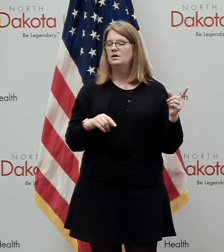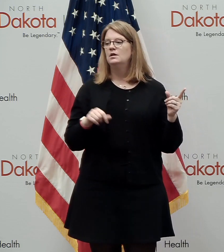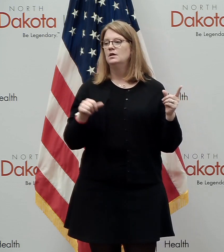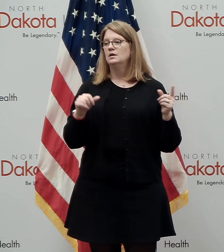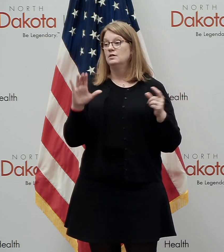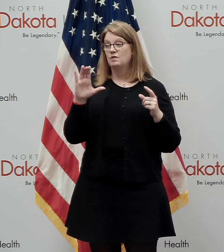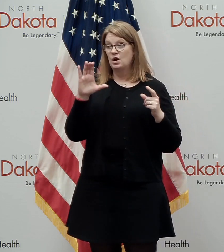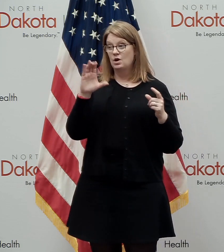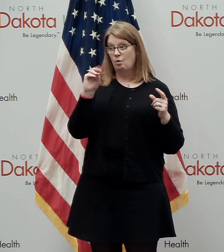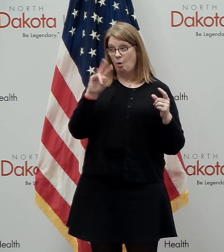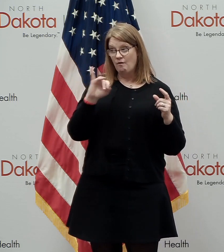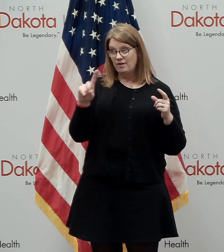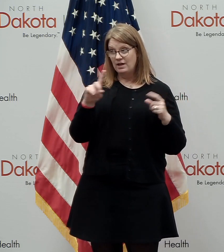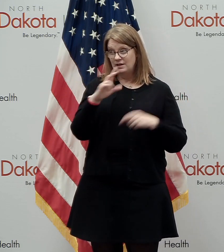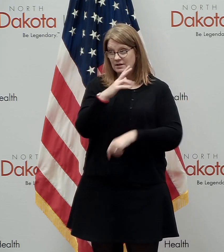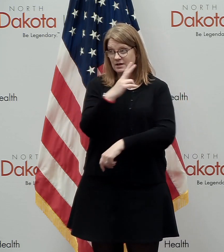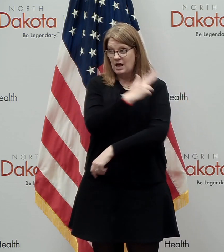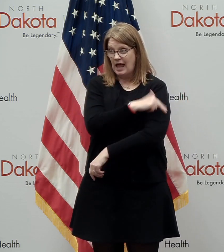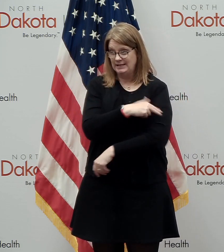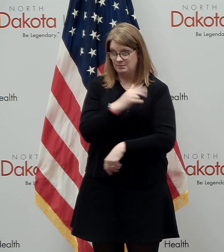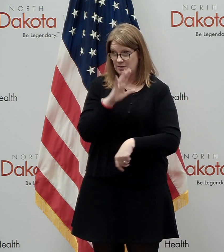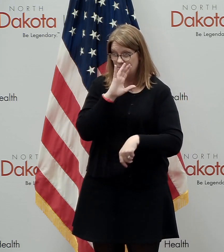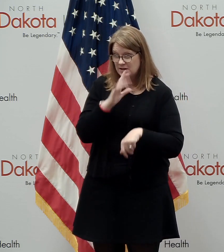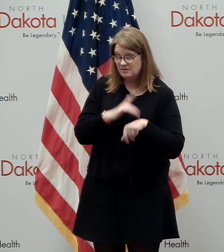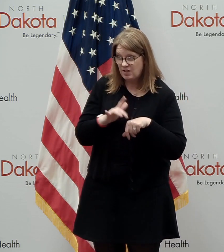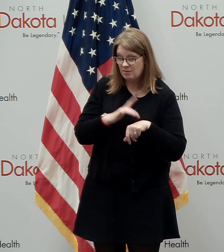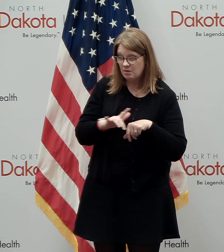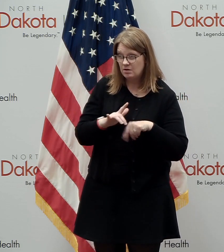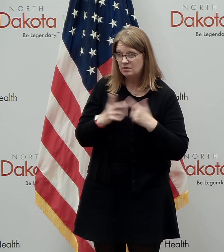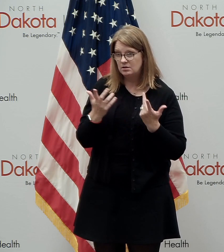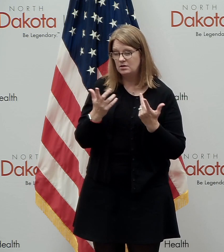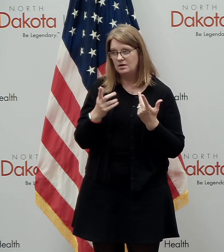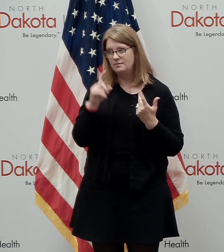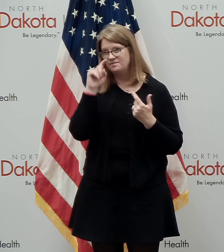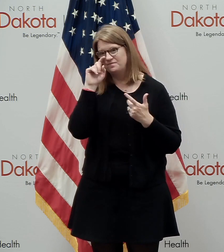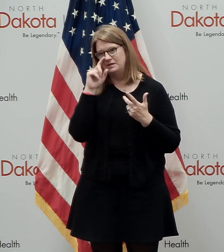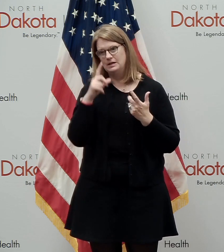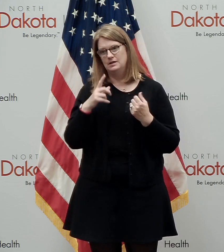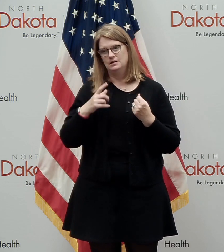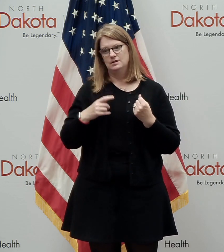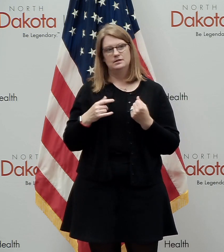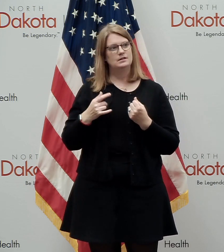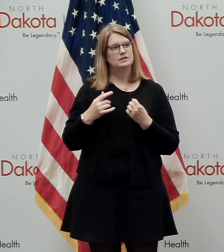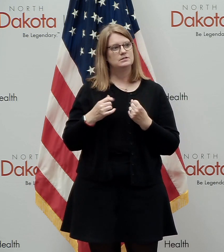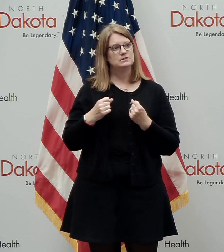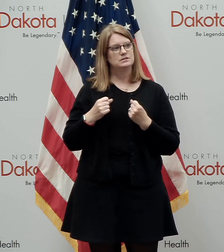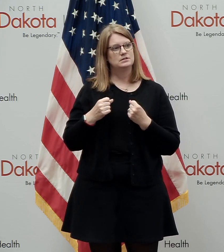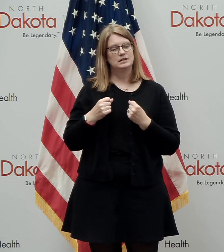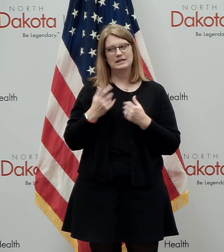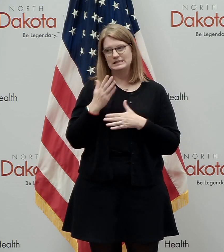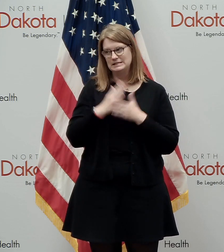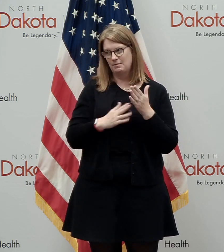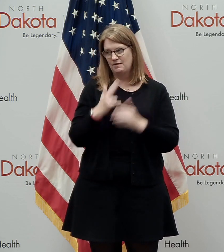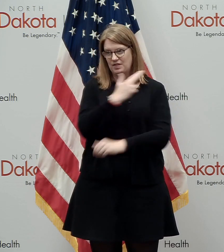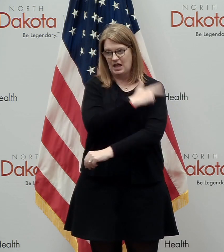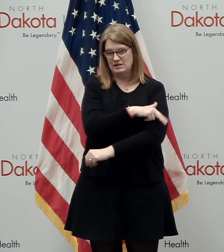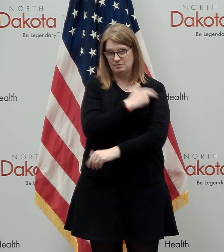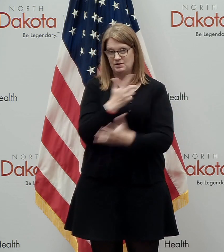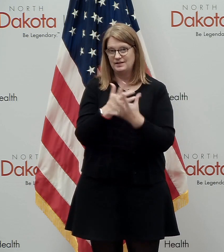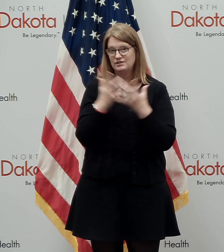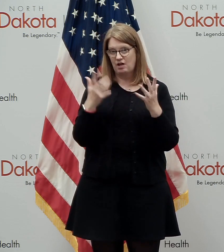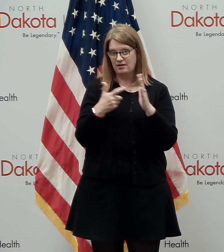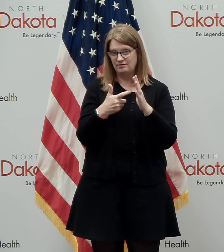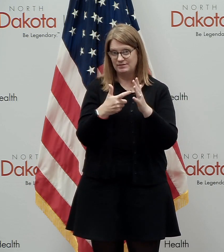for COVID. There is a strong demand that's occurring in some of our hospitals because